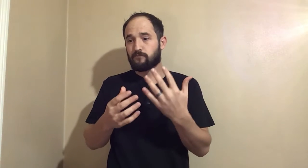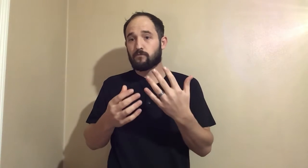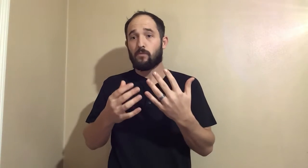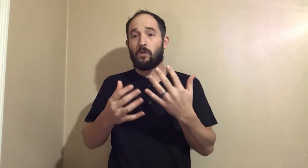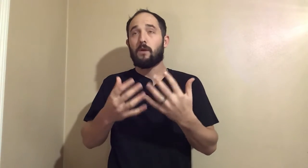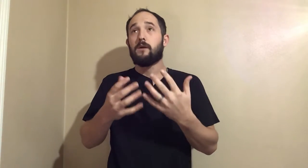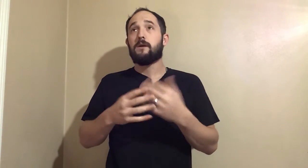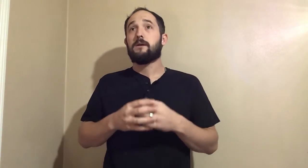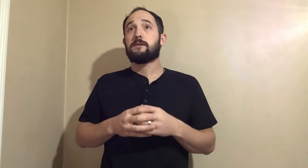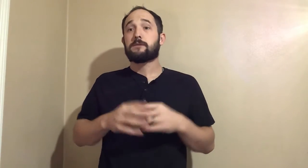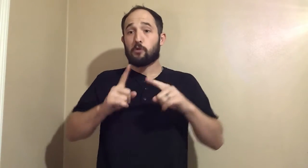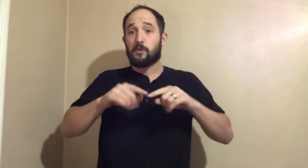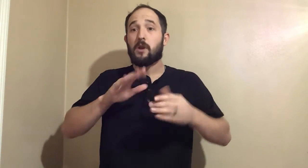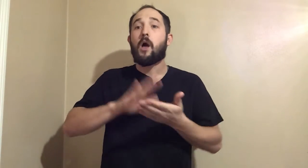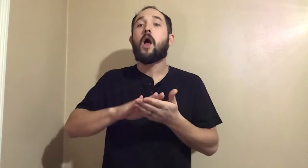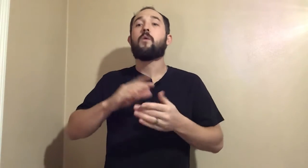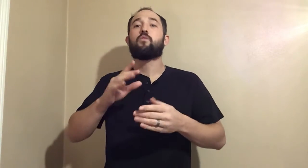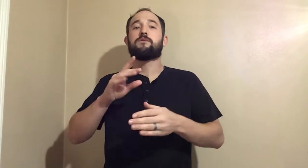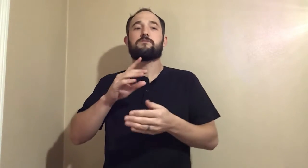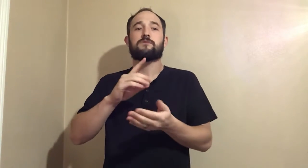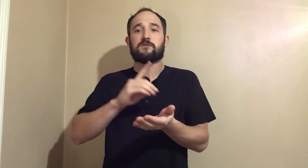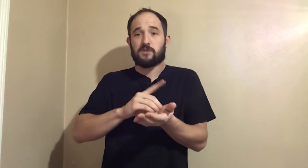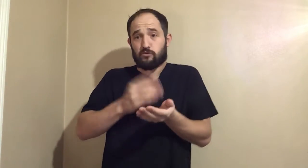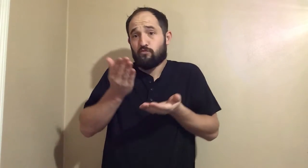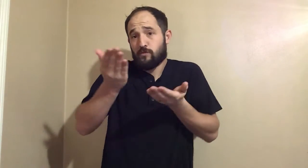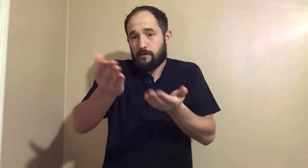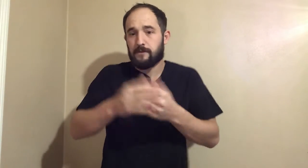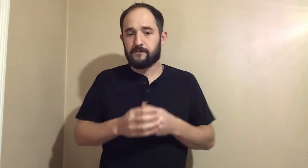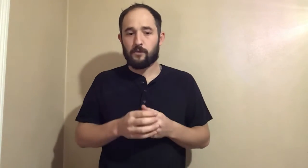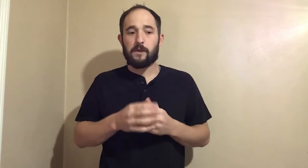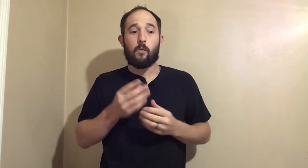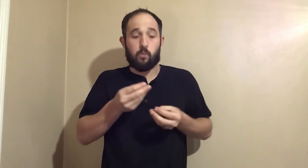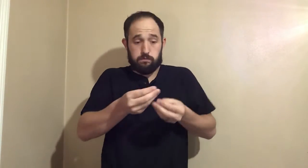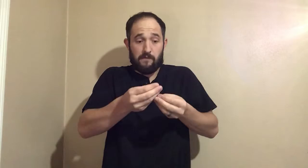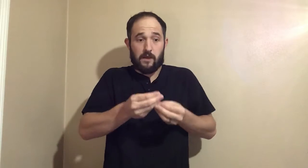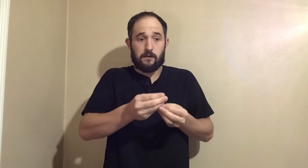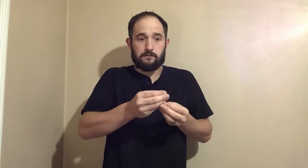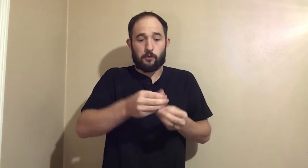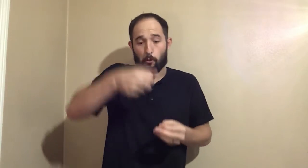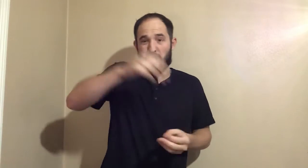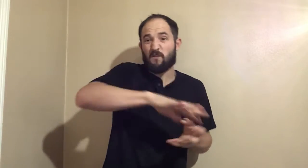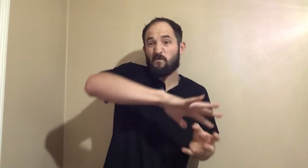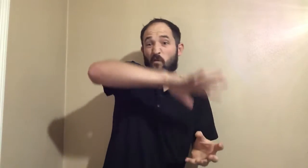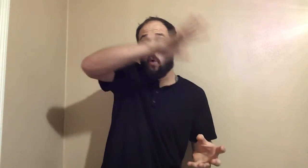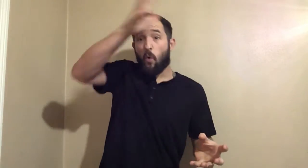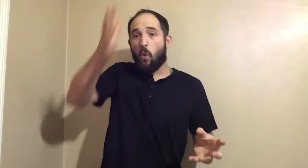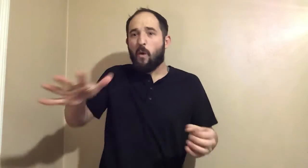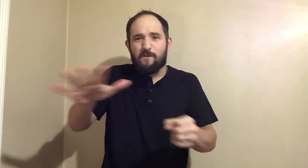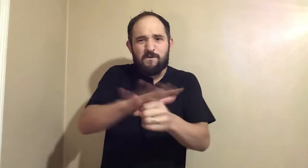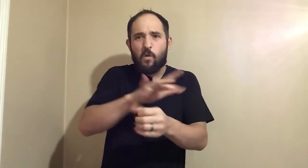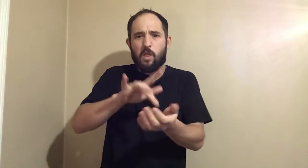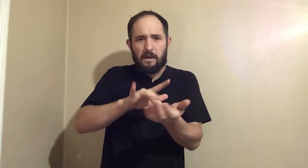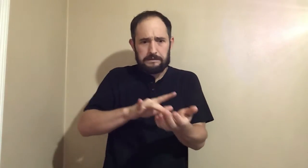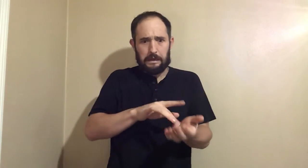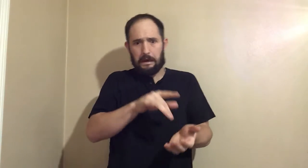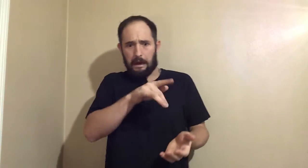basket full of medications. You pick which one is going to work best based on the patient, what